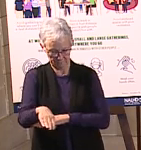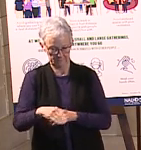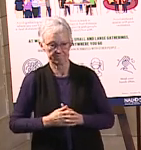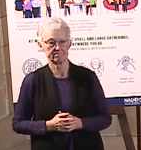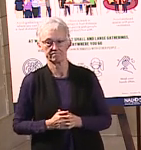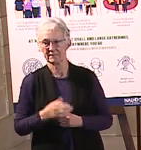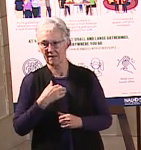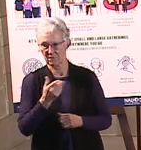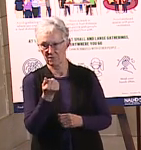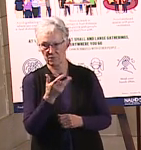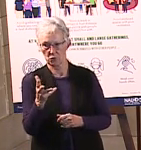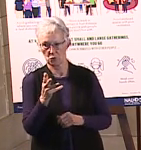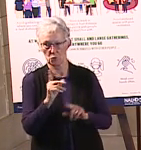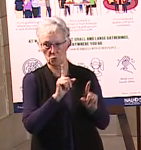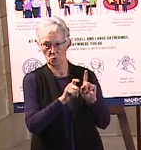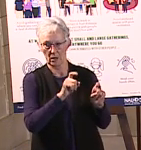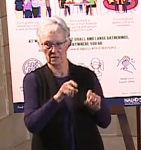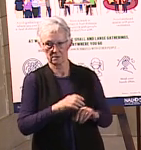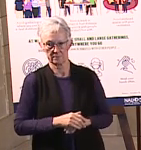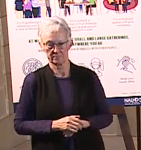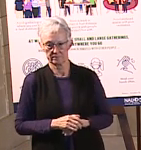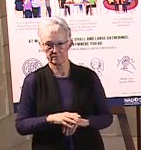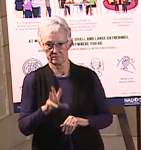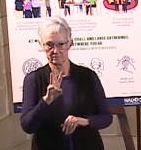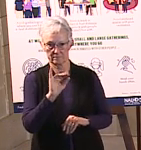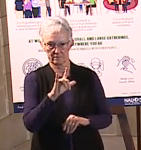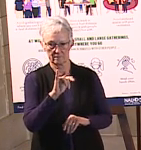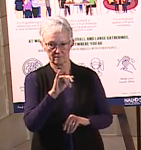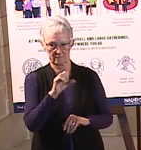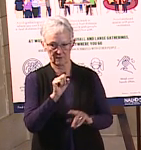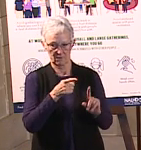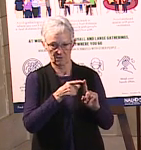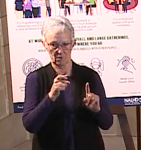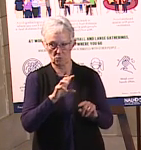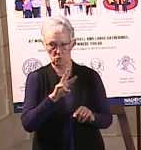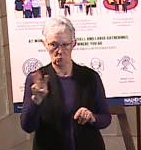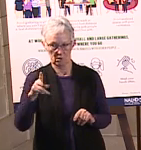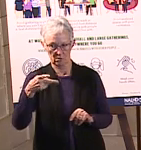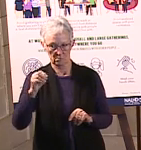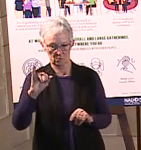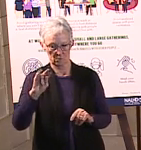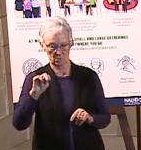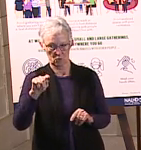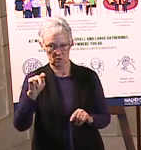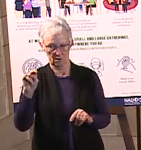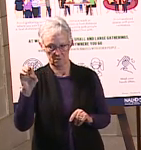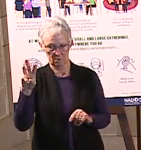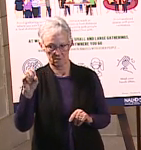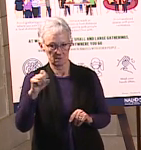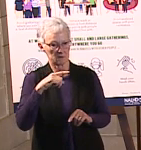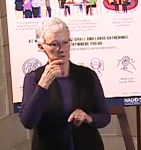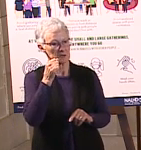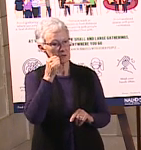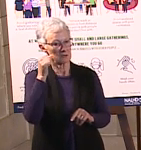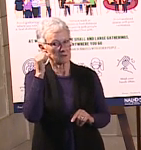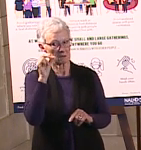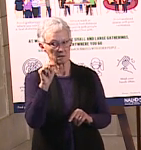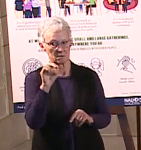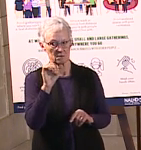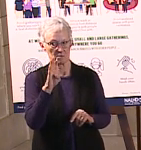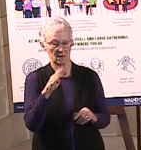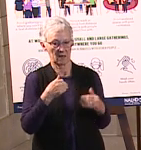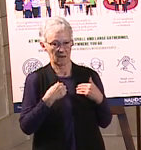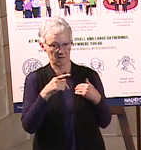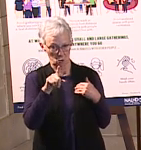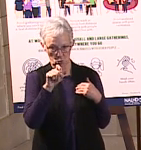questions. So we got Willis Mahana from West Point News. As of yesterday, Nebraska had 133 fewer